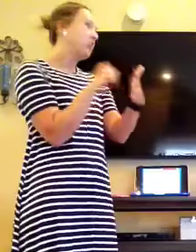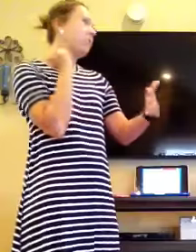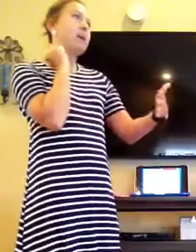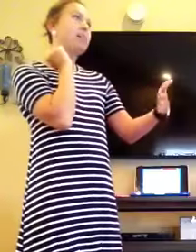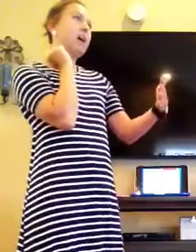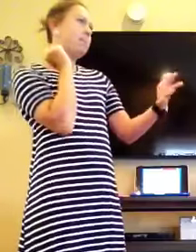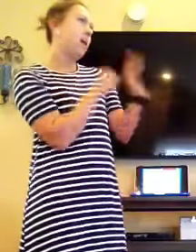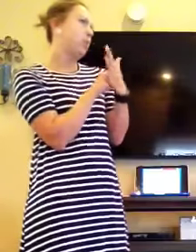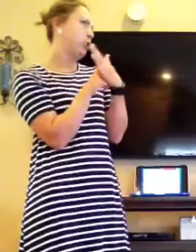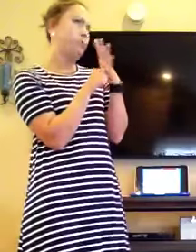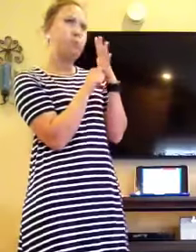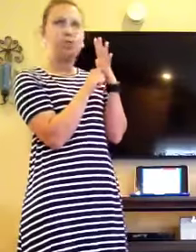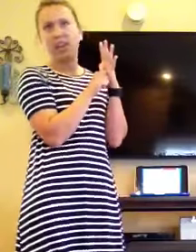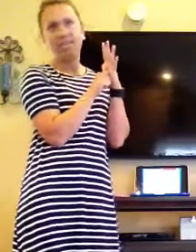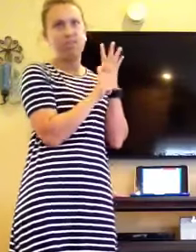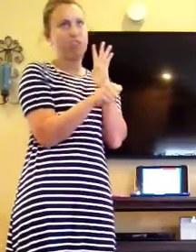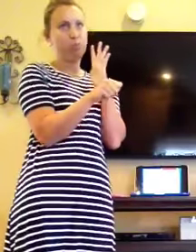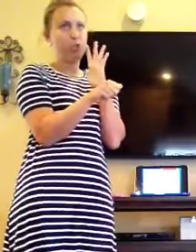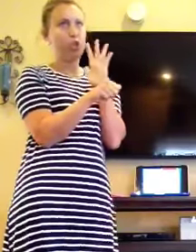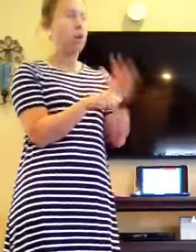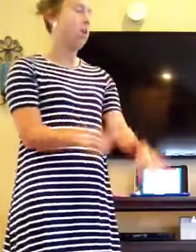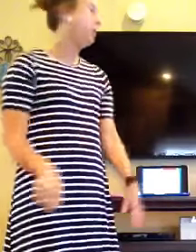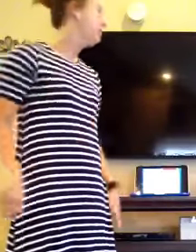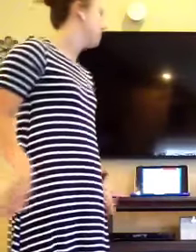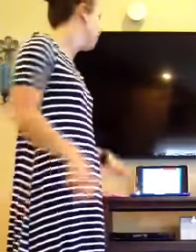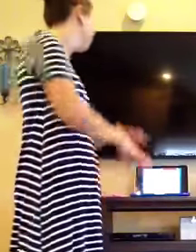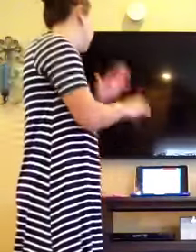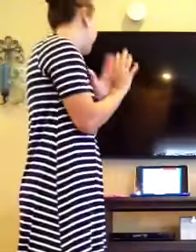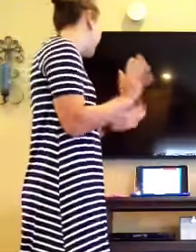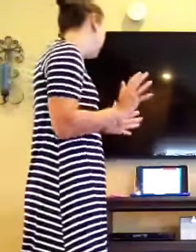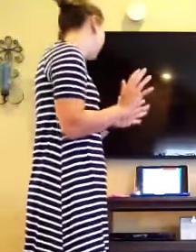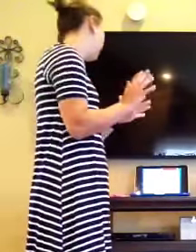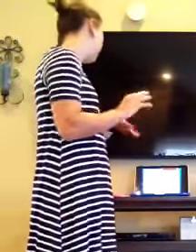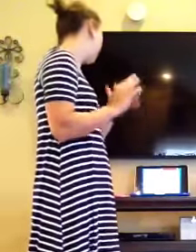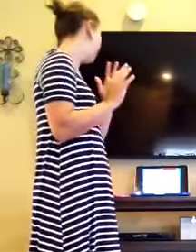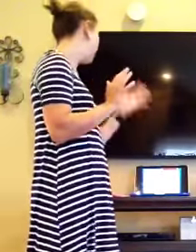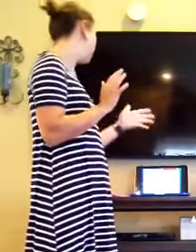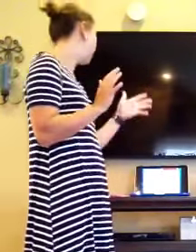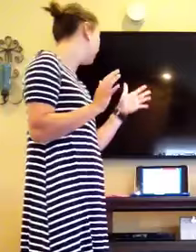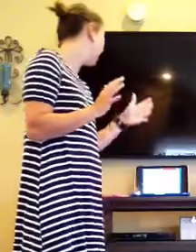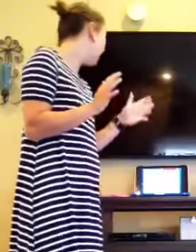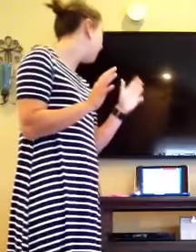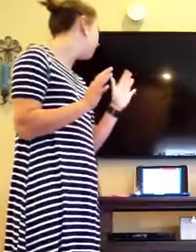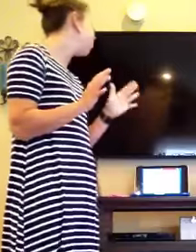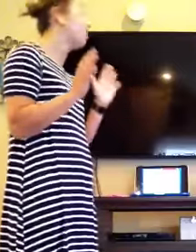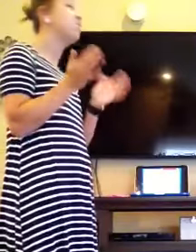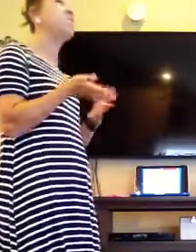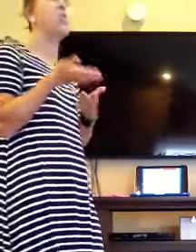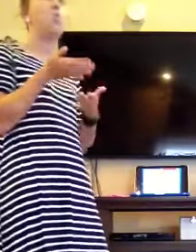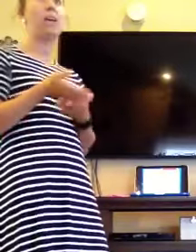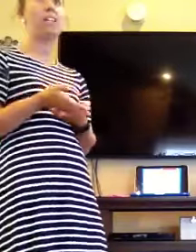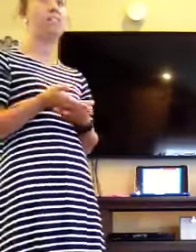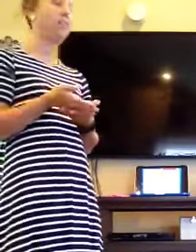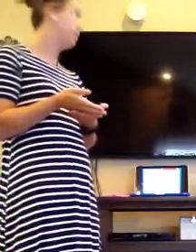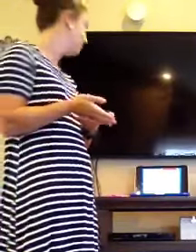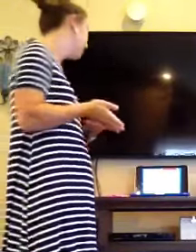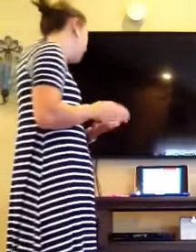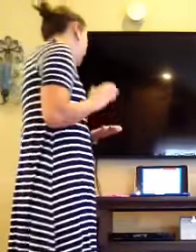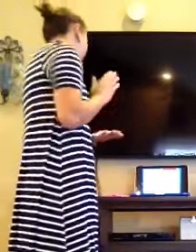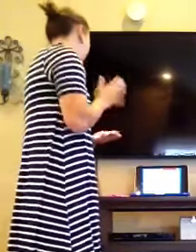during class time. I saved this much time. I mean, it's just an estimate of how much time you are still wasting. And